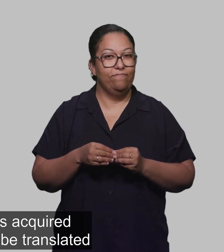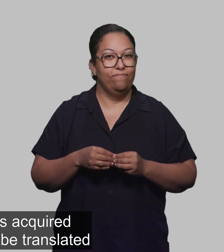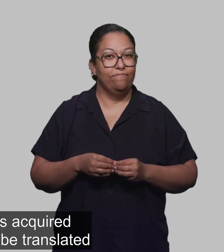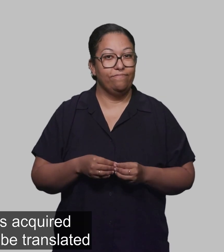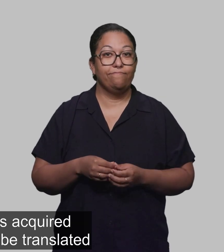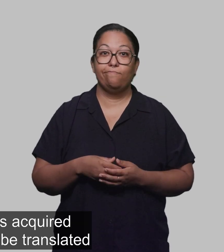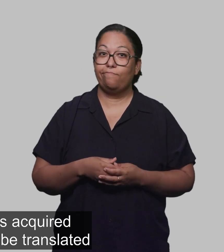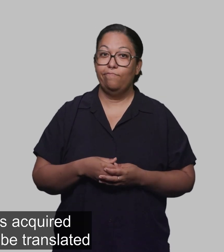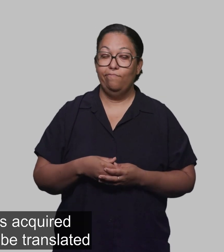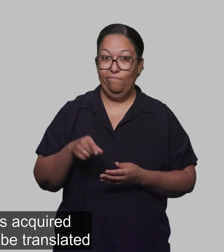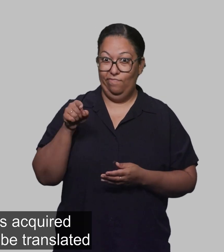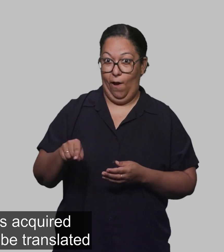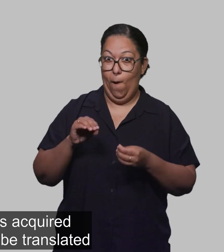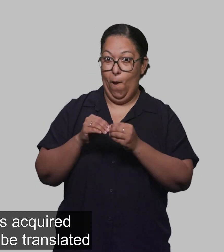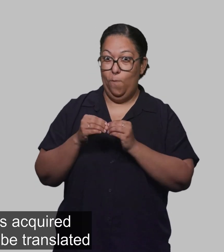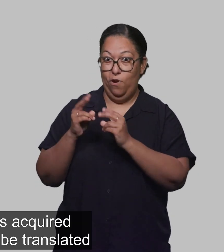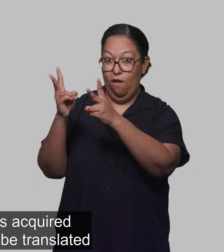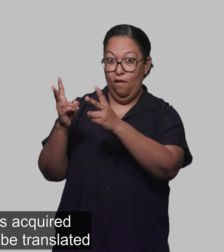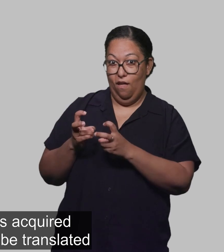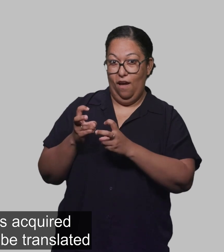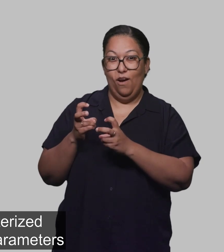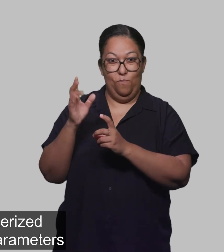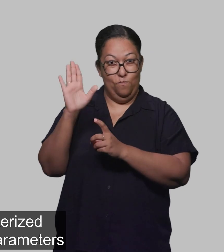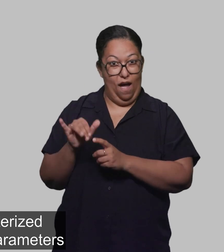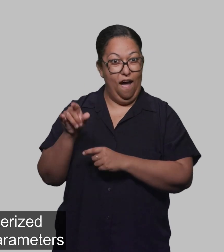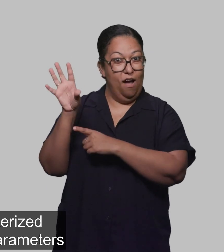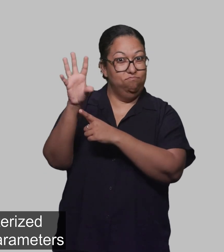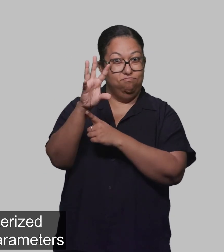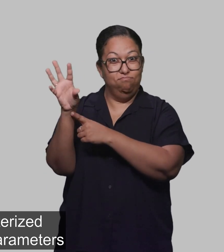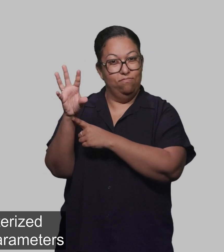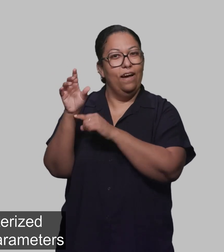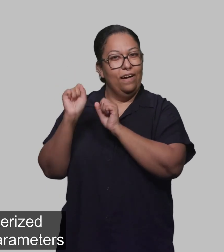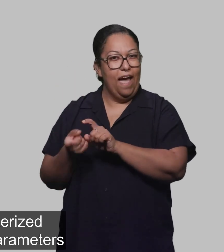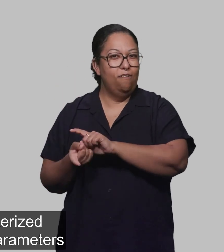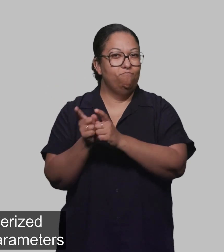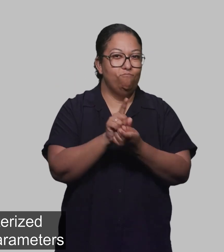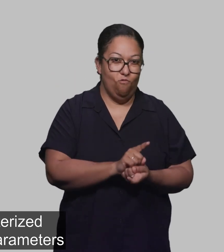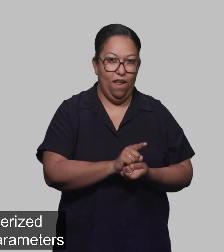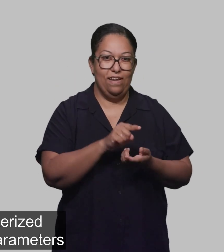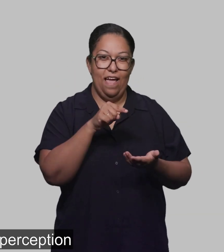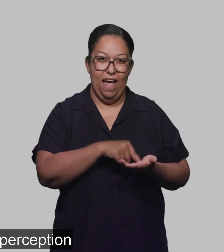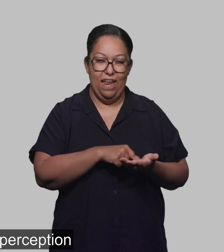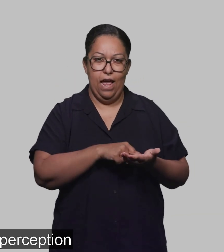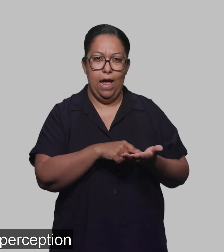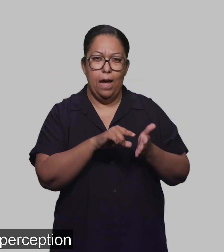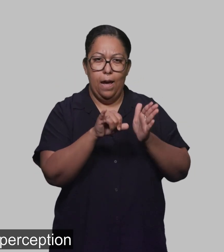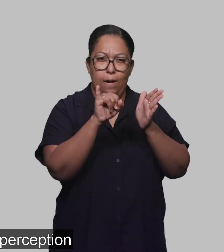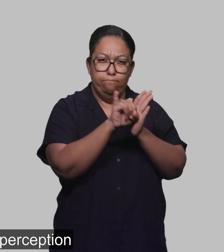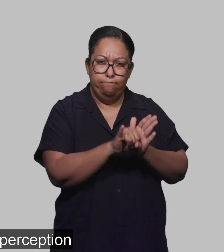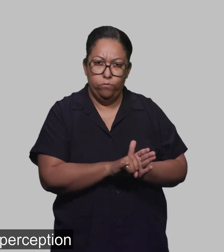acquired by telescopes can be translated and characterized using sound parameters